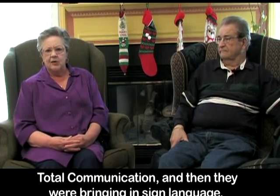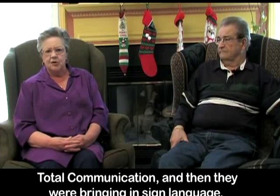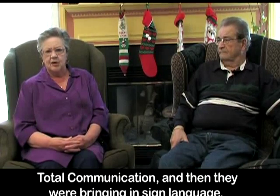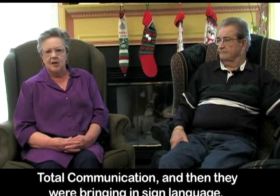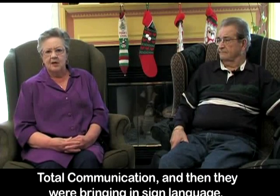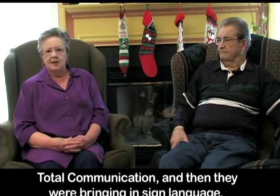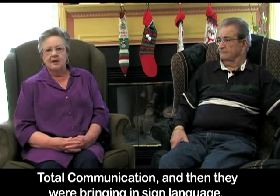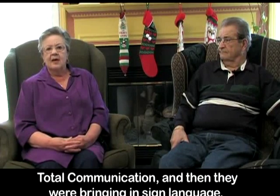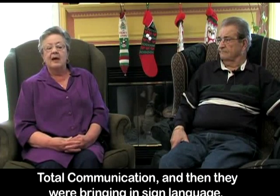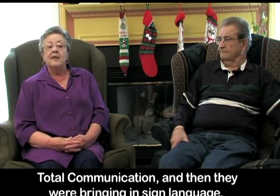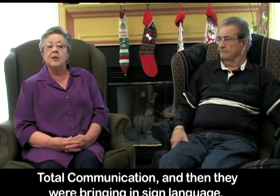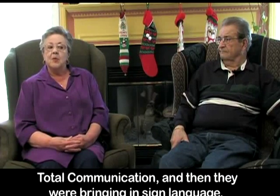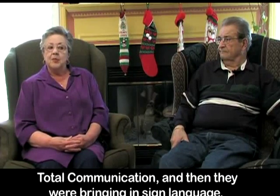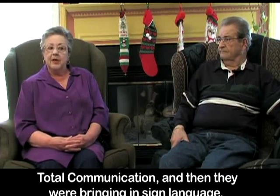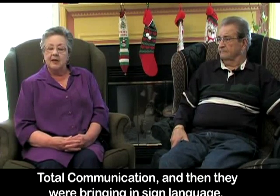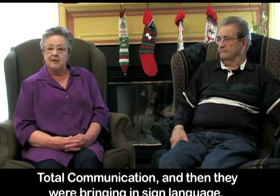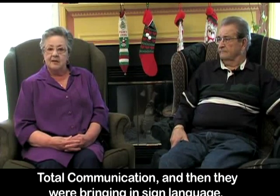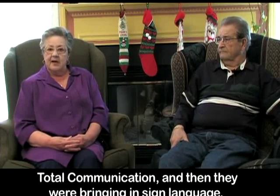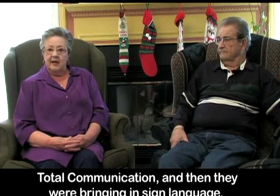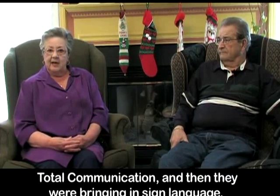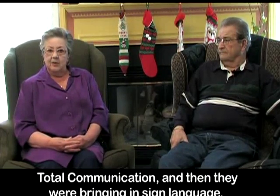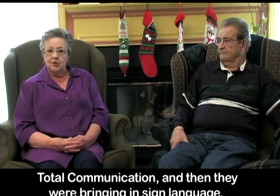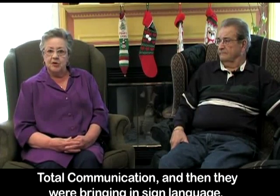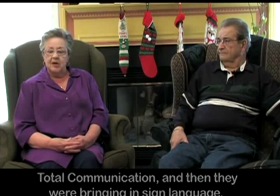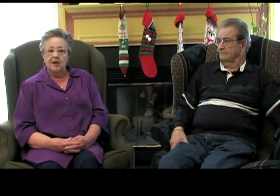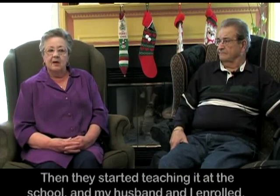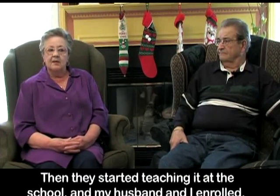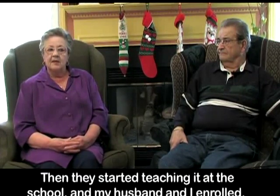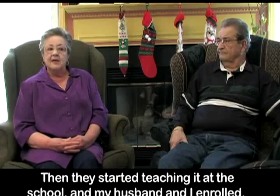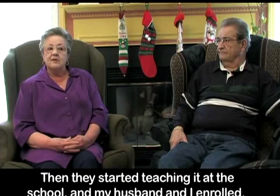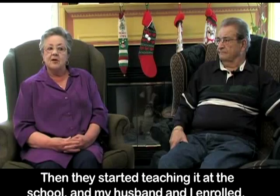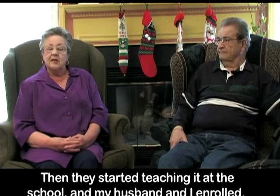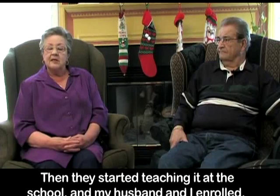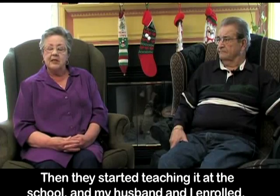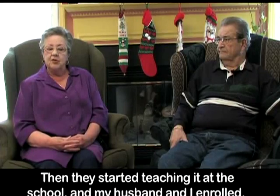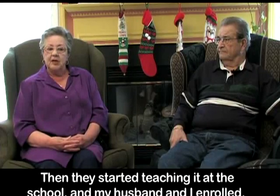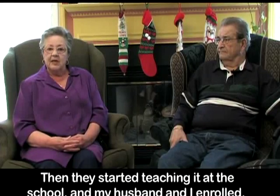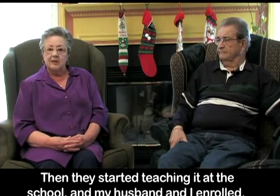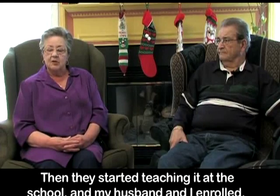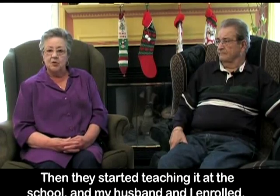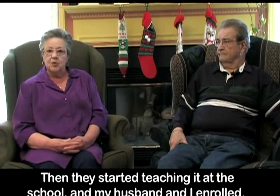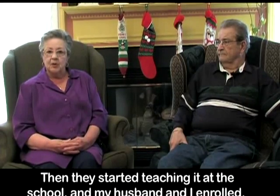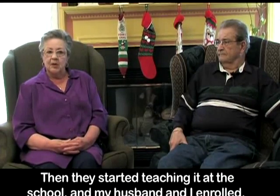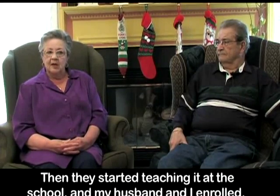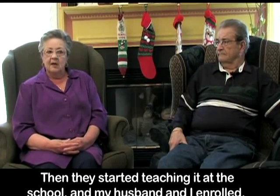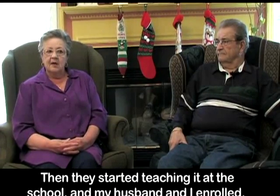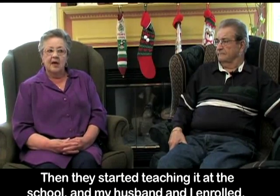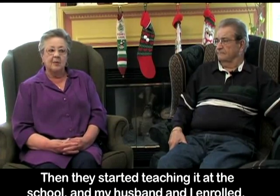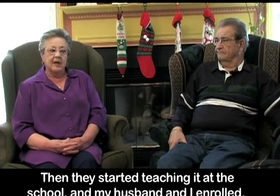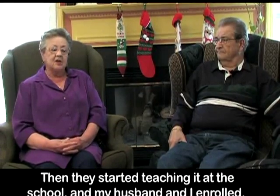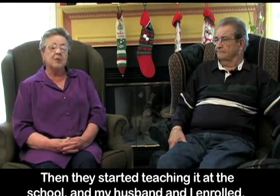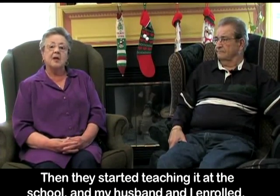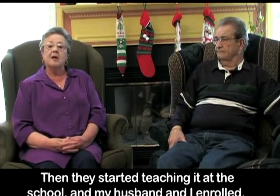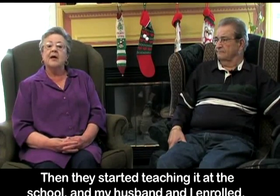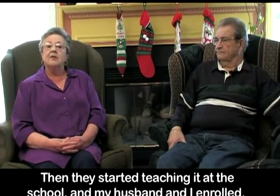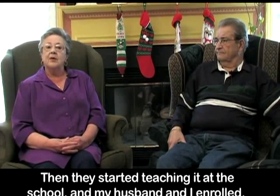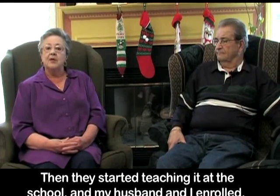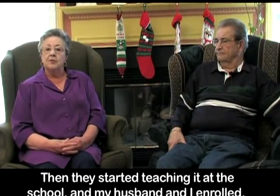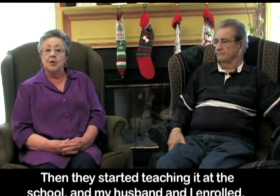communication. And then they were bringing in sign language. Then they started teaching it at the school. And my husband and I enrolled.